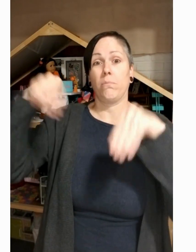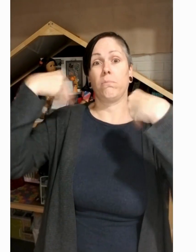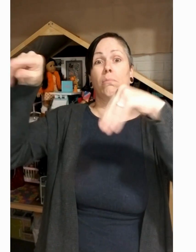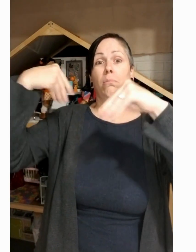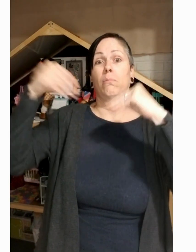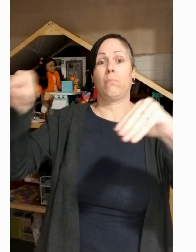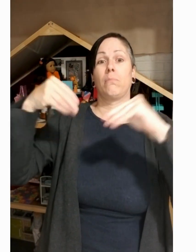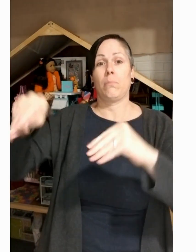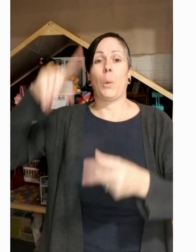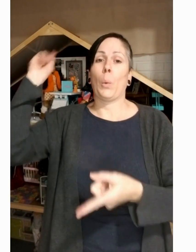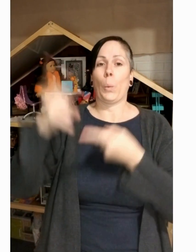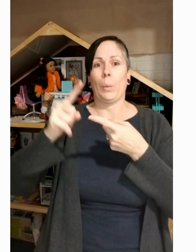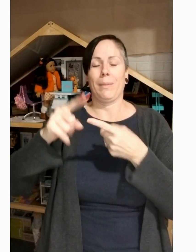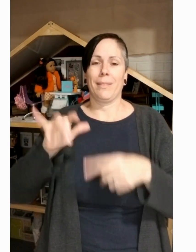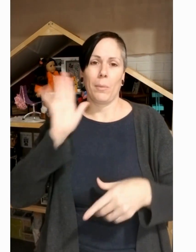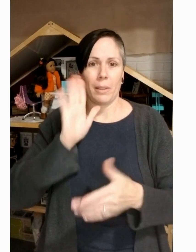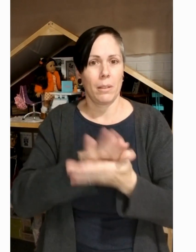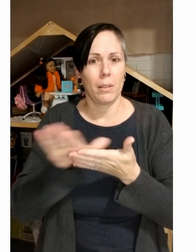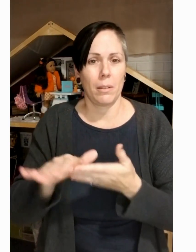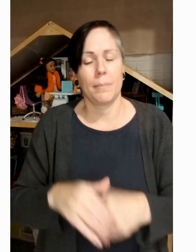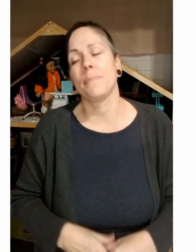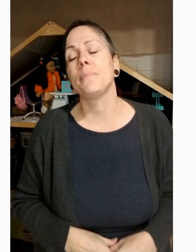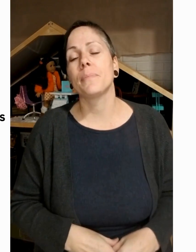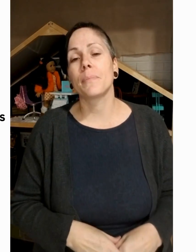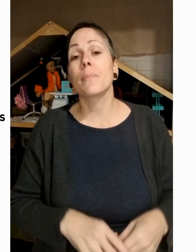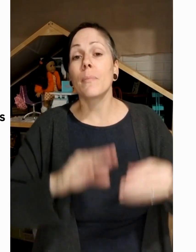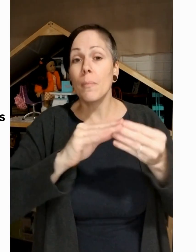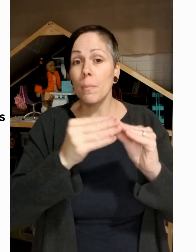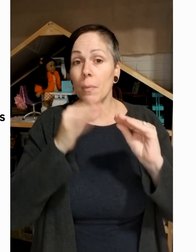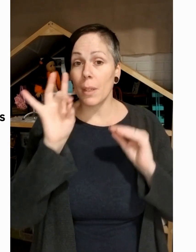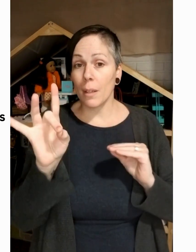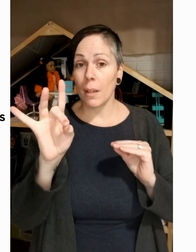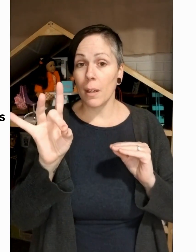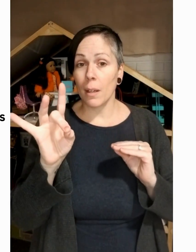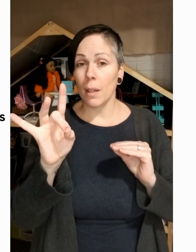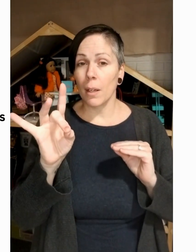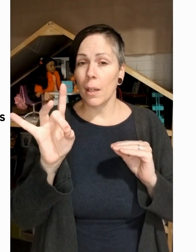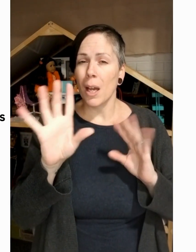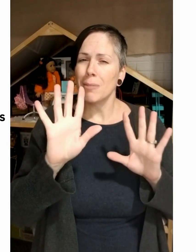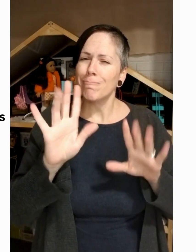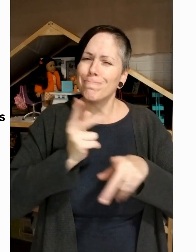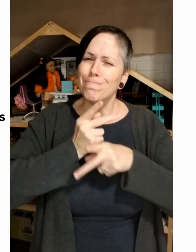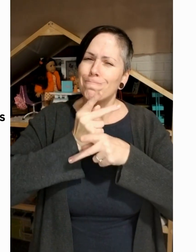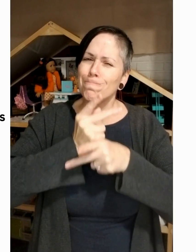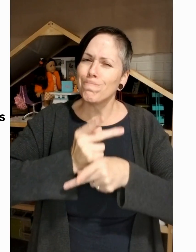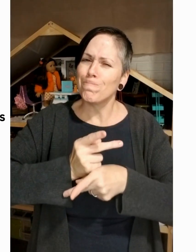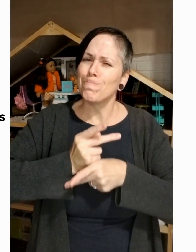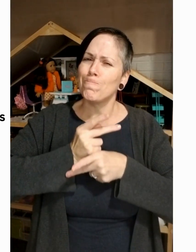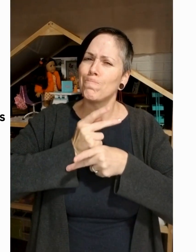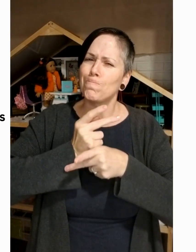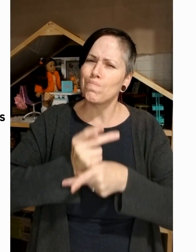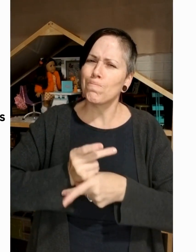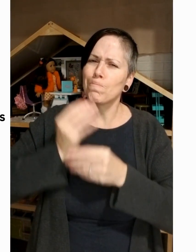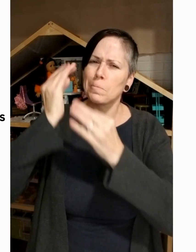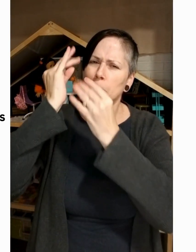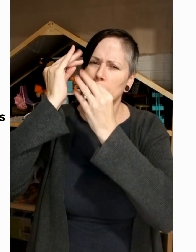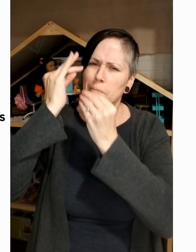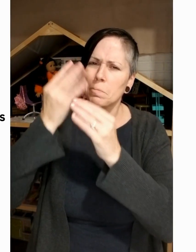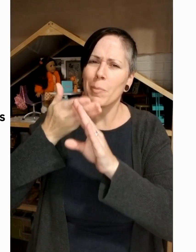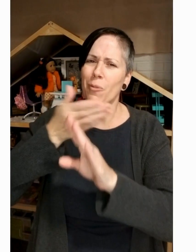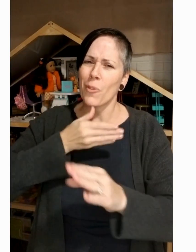great. All right, number 8, be judicious about purchasing big ticket